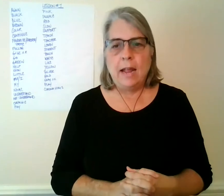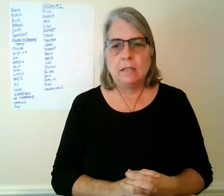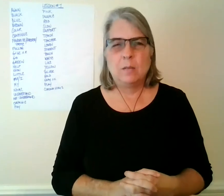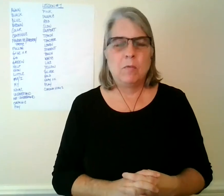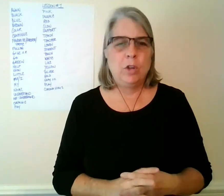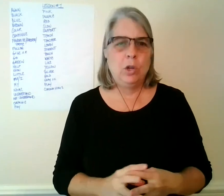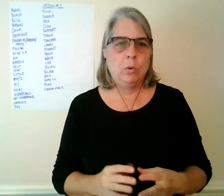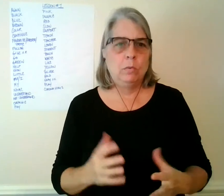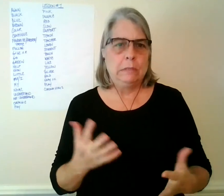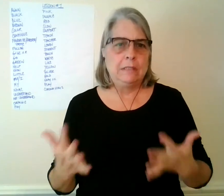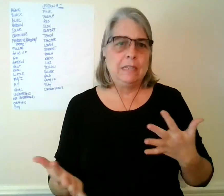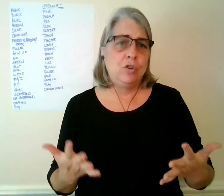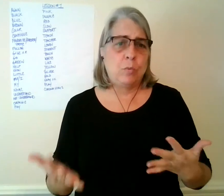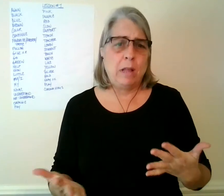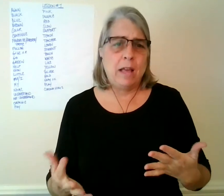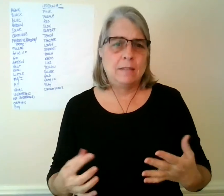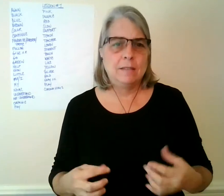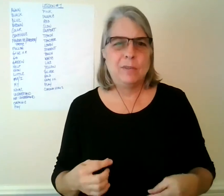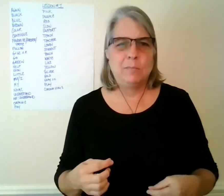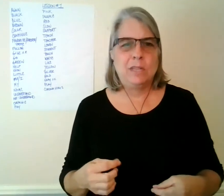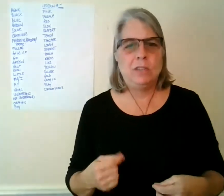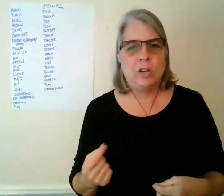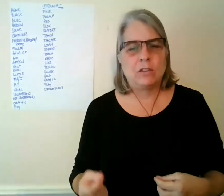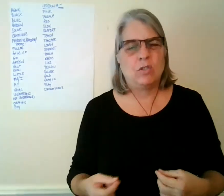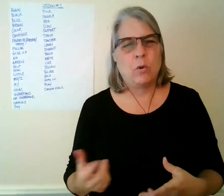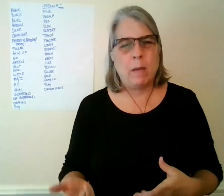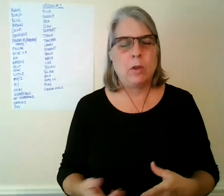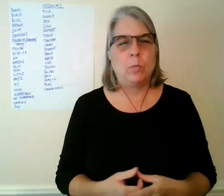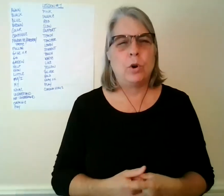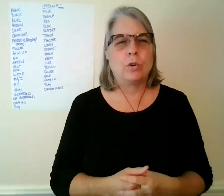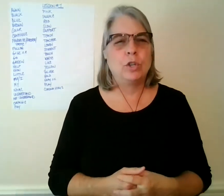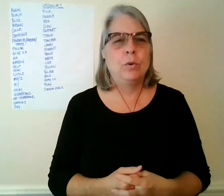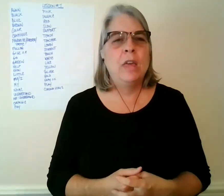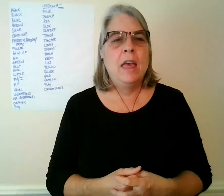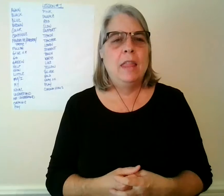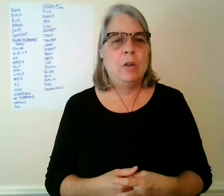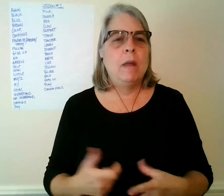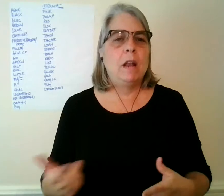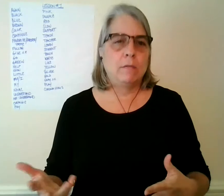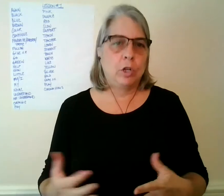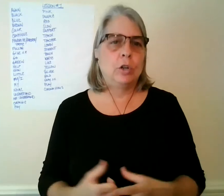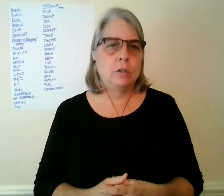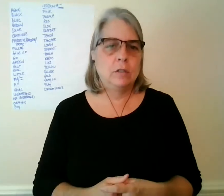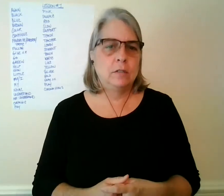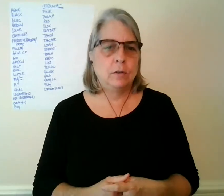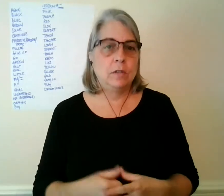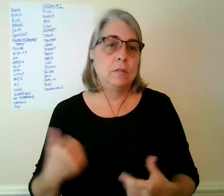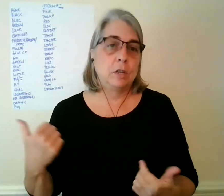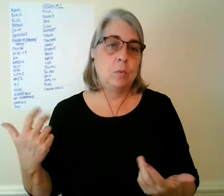And some of you, because I teach 3 classes, sometimes I teach an extra vocabulary word or 2 that you may not have learned. So this is a good way to